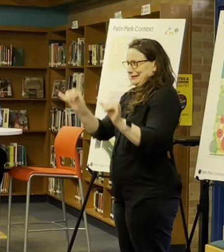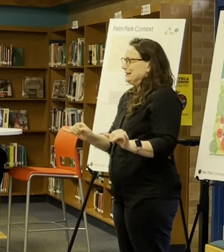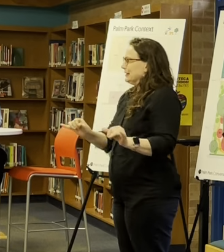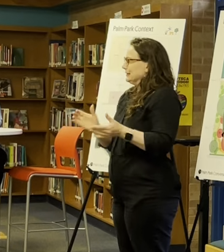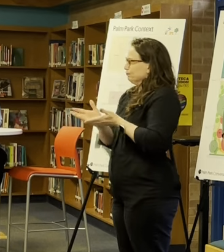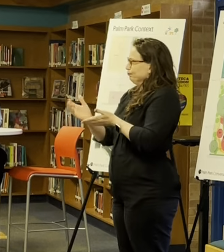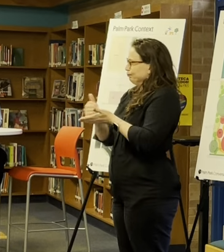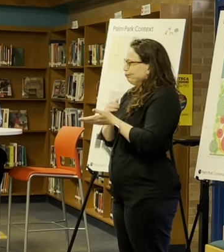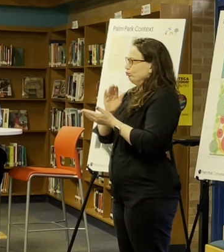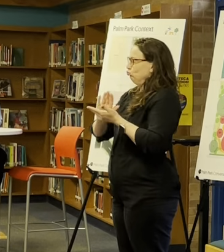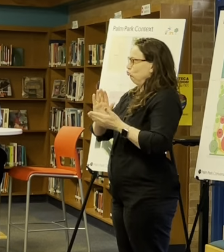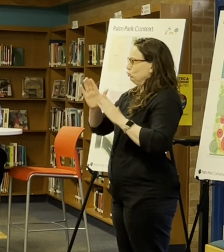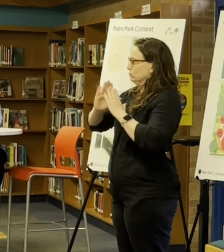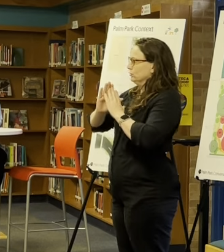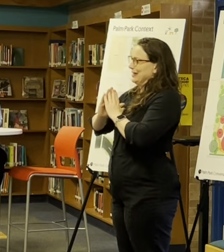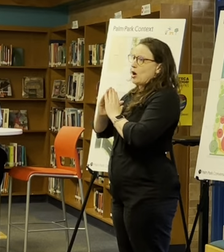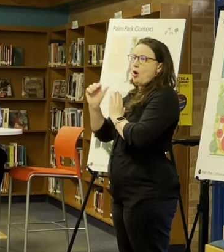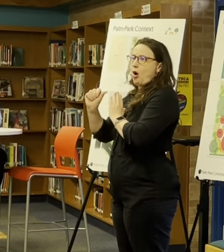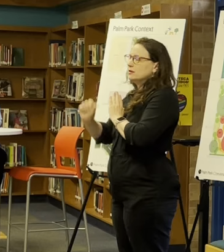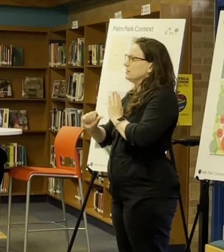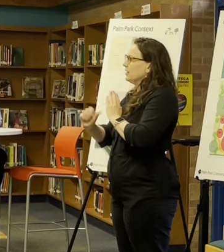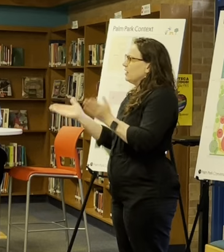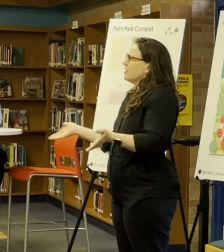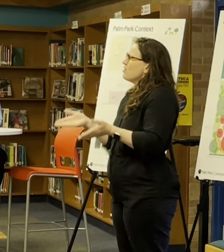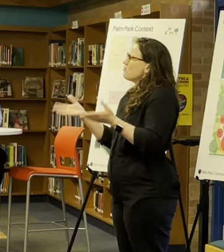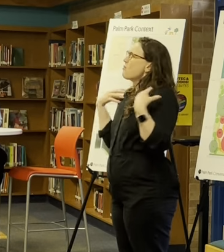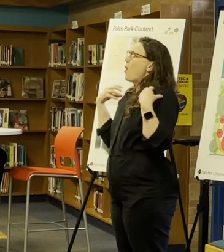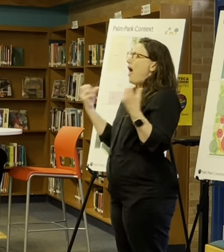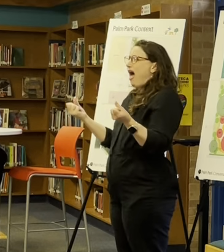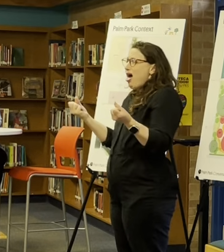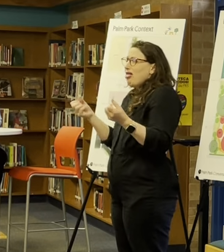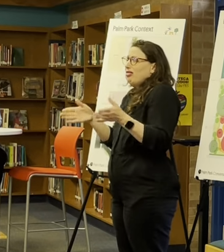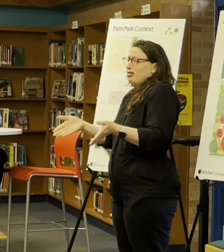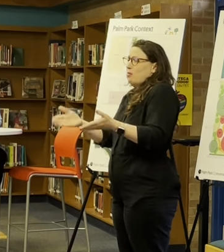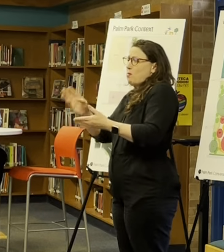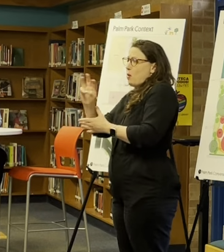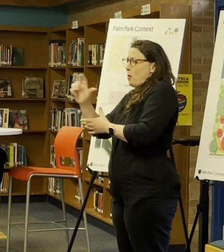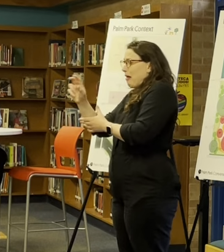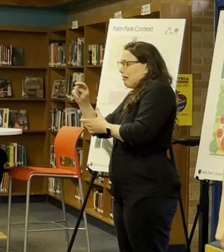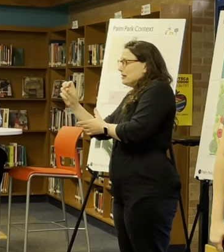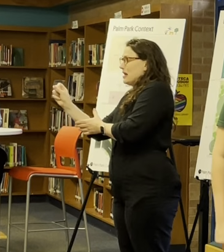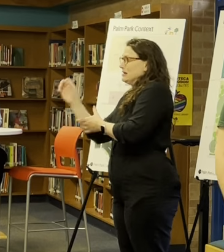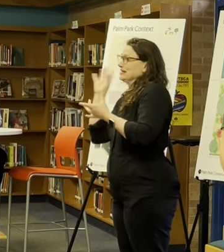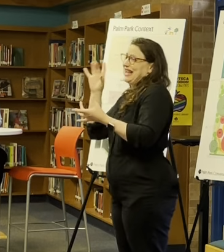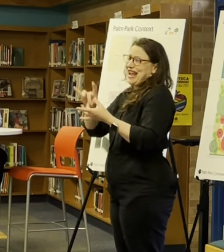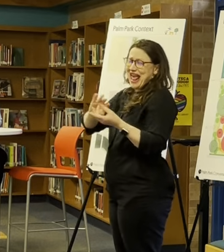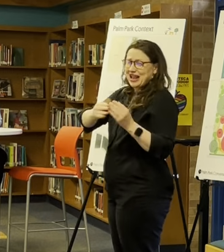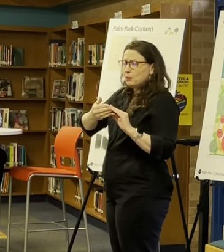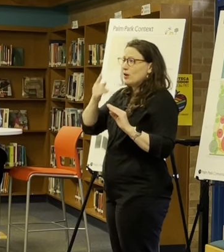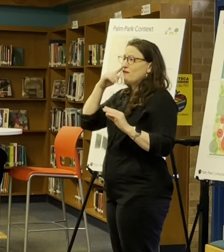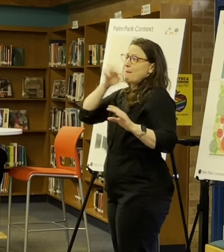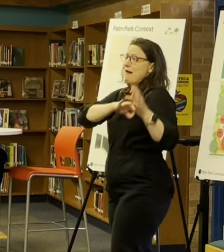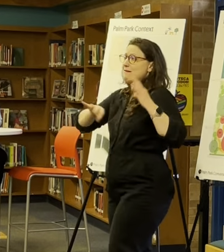We're working to create a space that promotes play, health, and wellness, and create a space to connect community for the benefit of